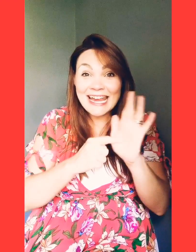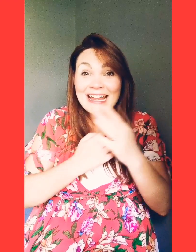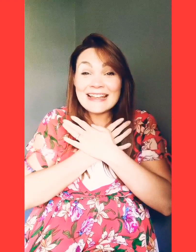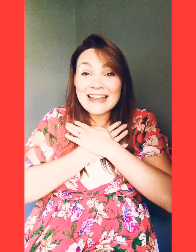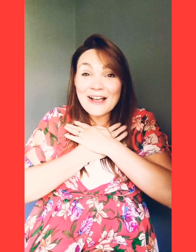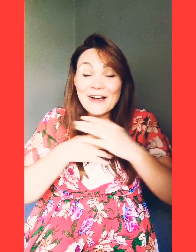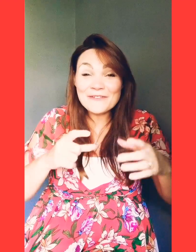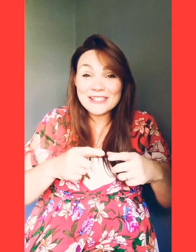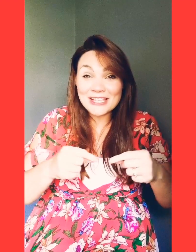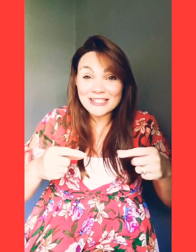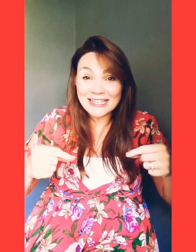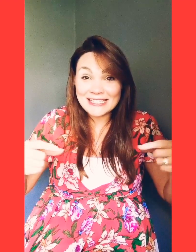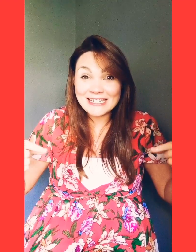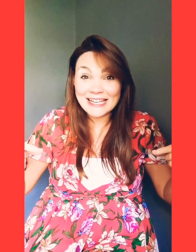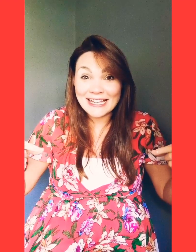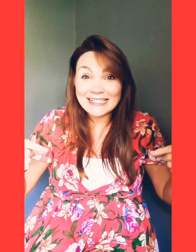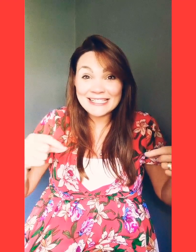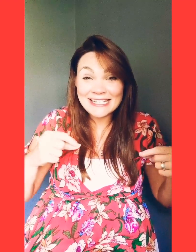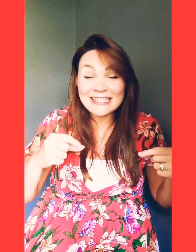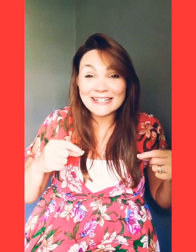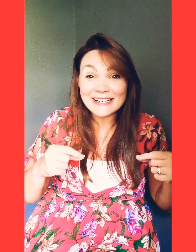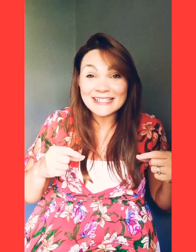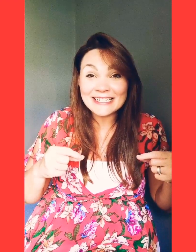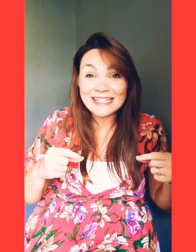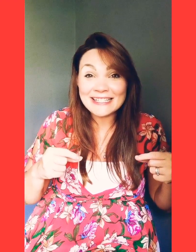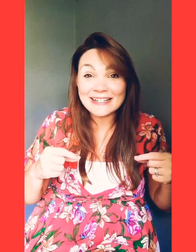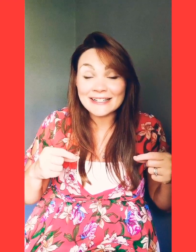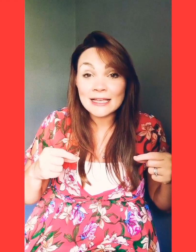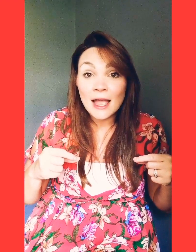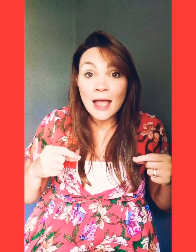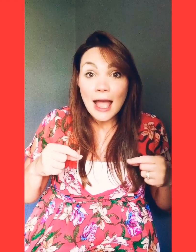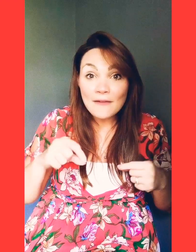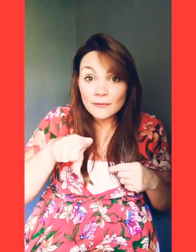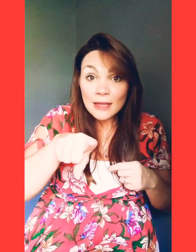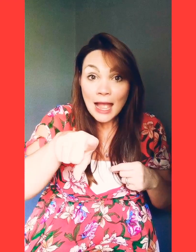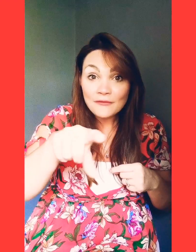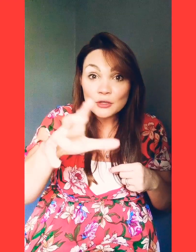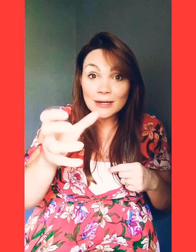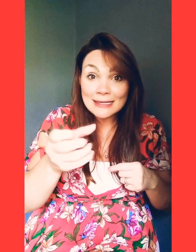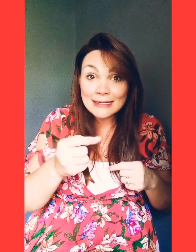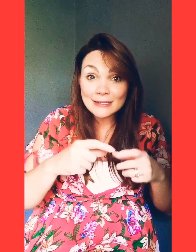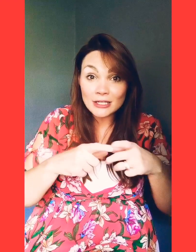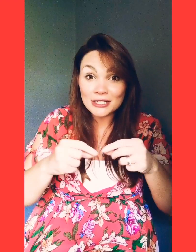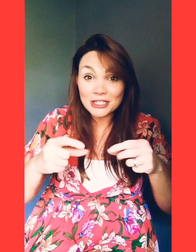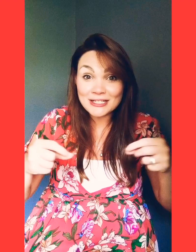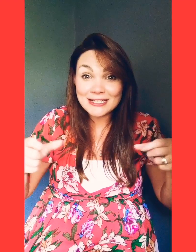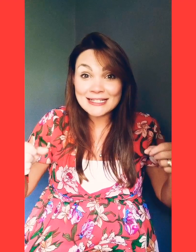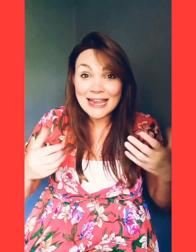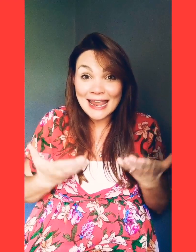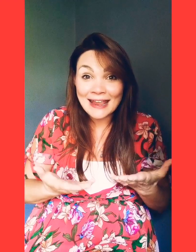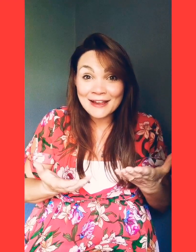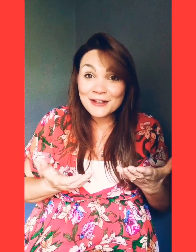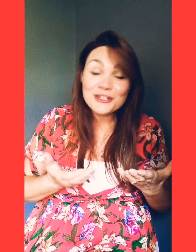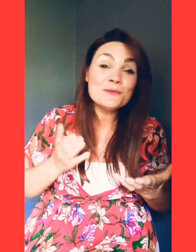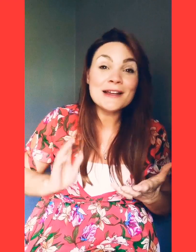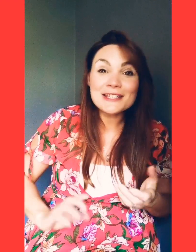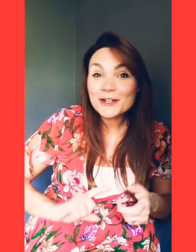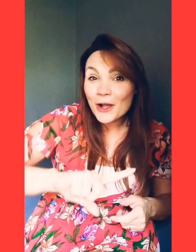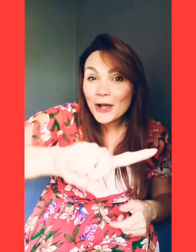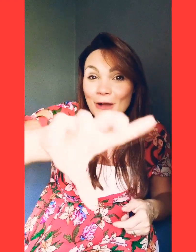Jane loves sausages. She does, she does. Have you got any sausages today? Do you want to go